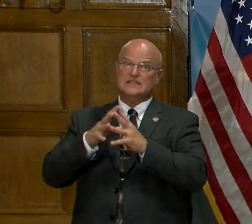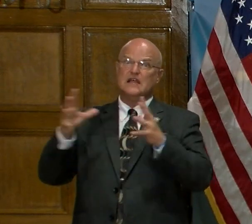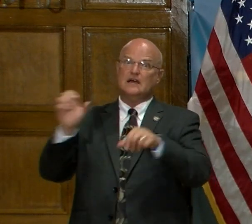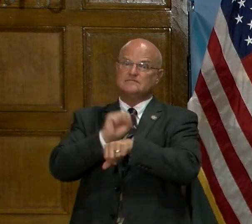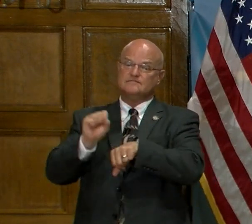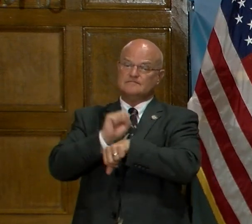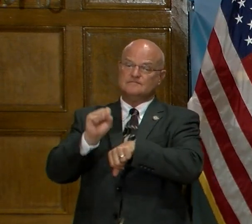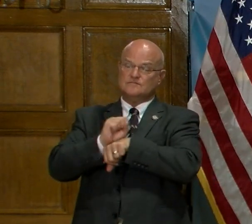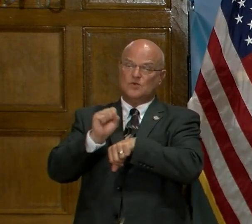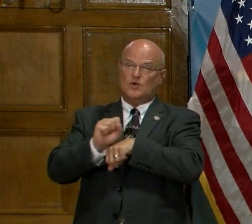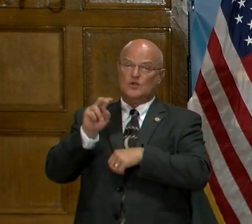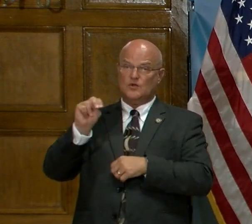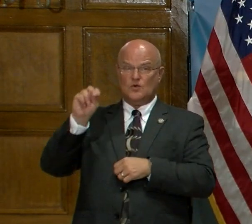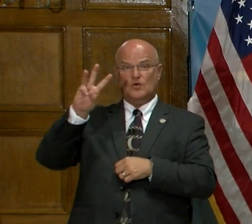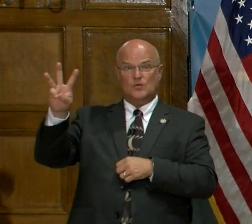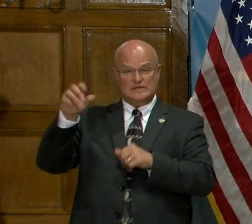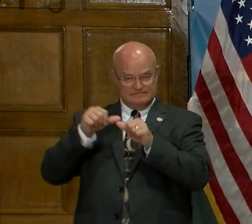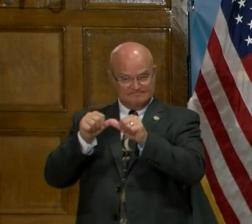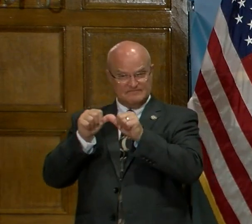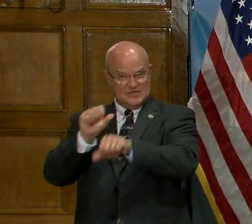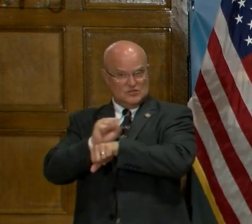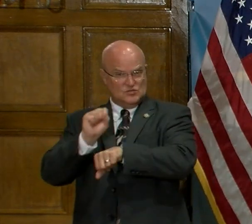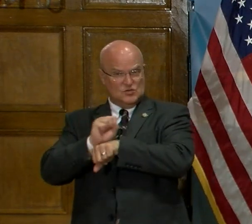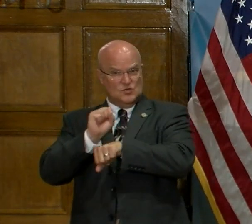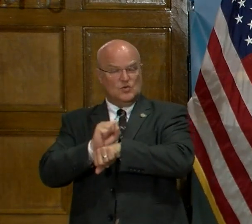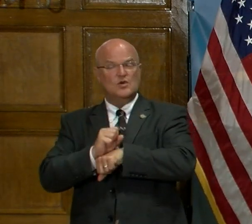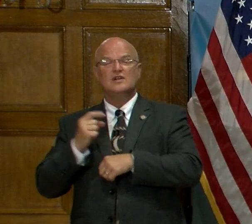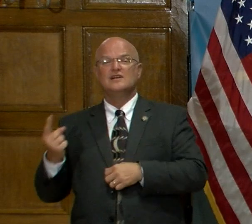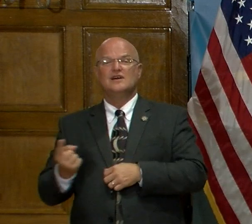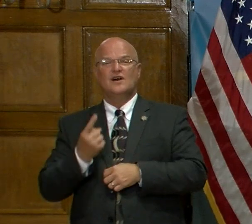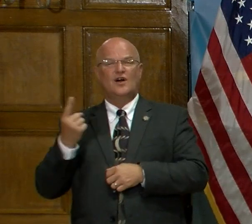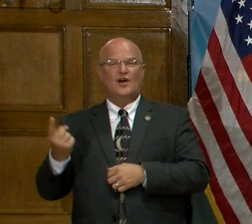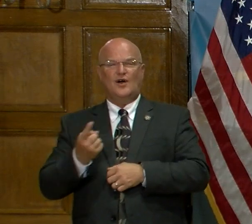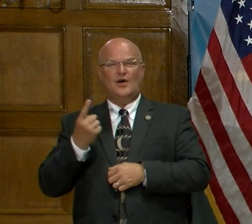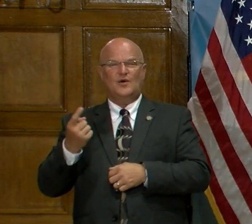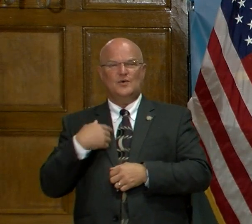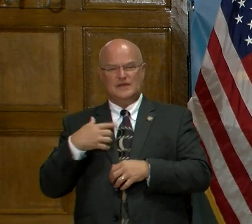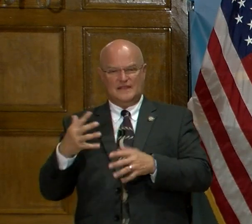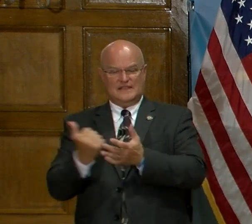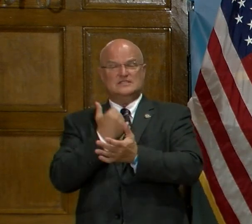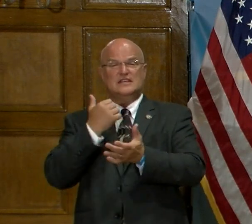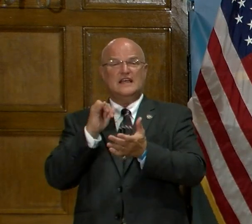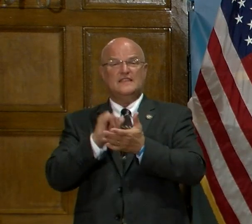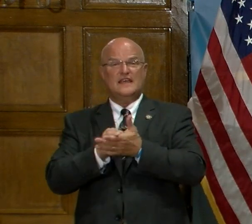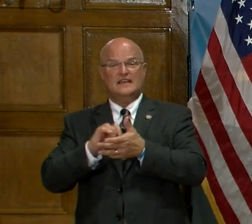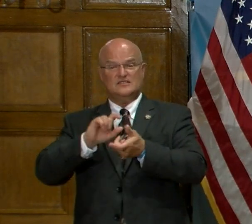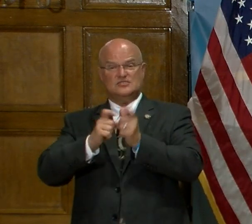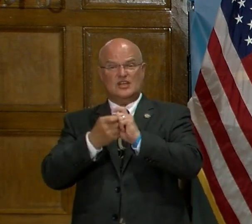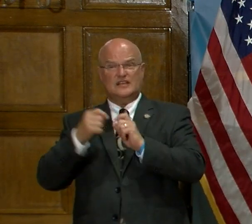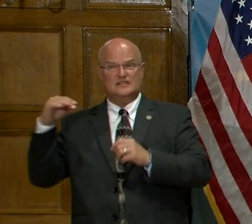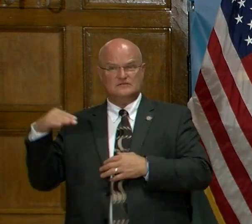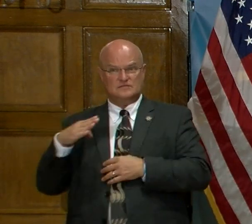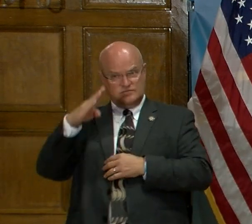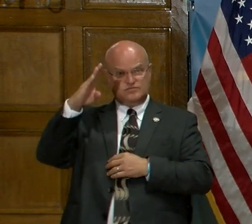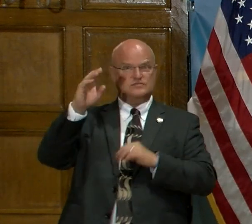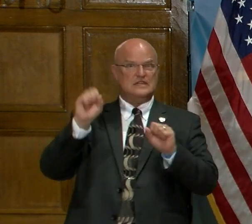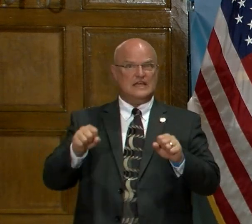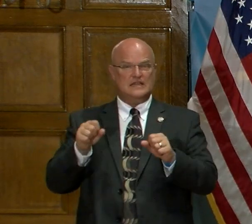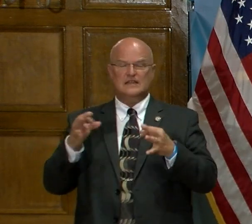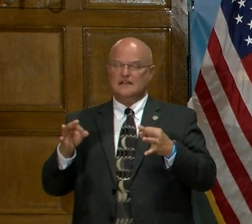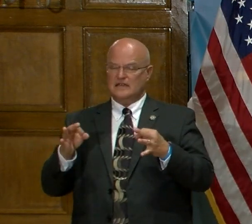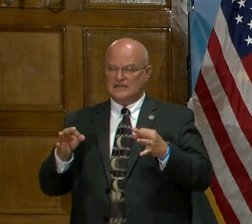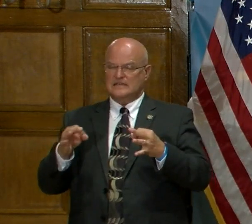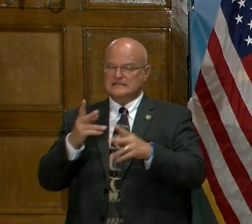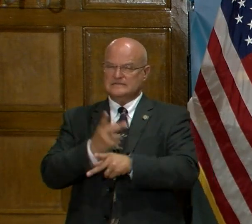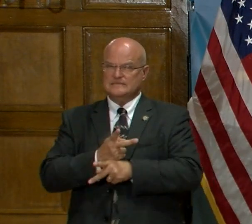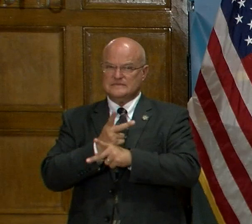effort there. We will continue to do that because there's always the chance that that could reverse and start going up again if we're not